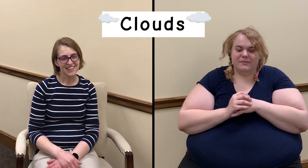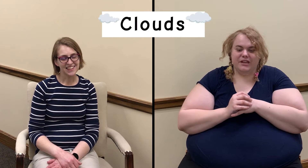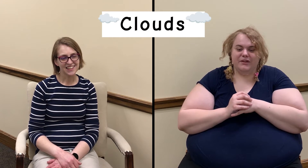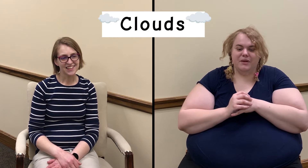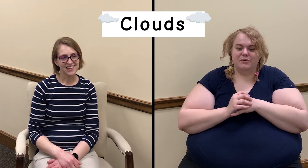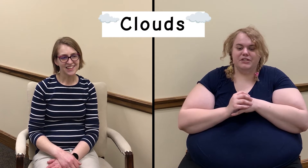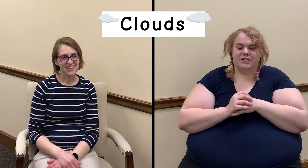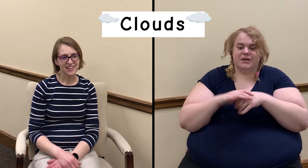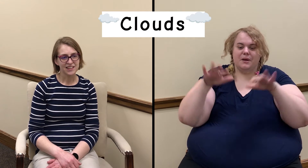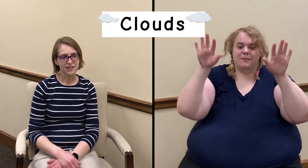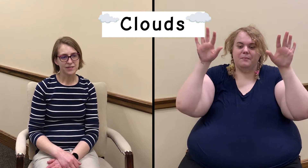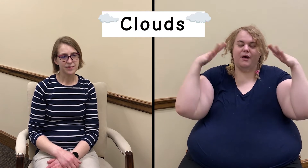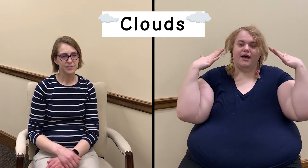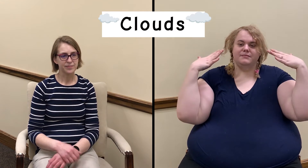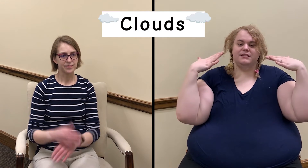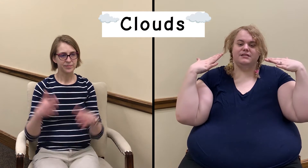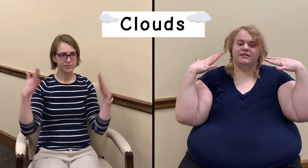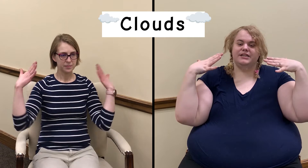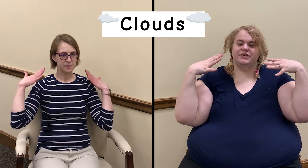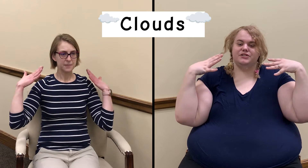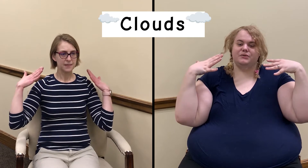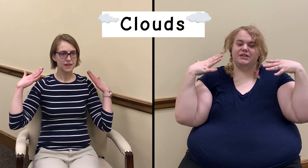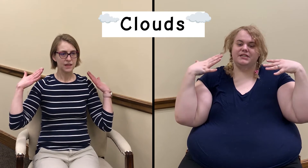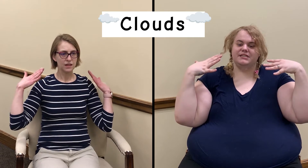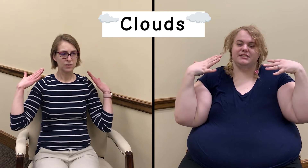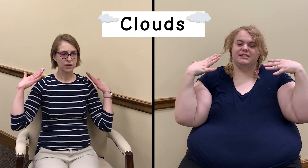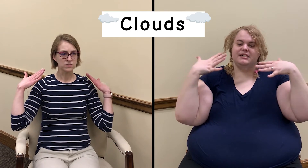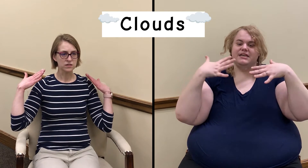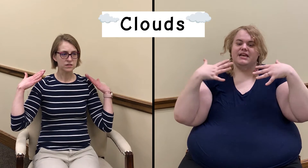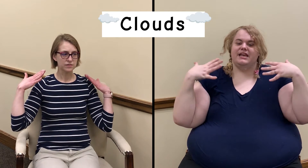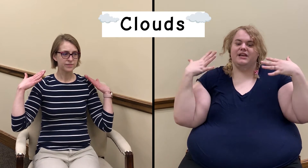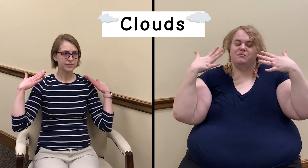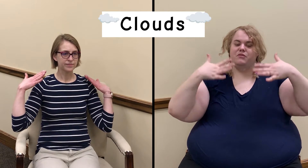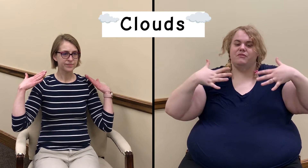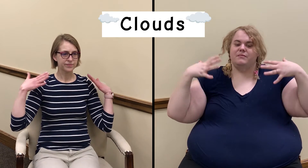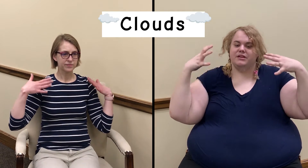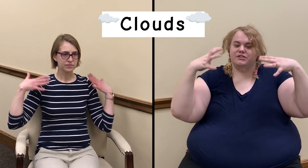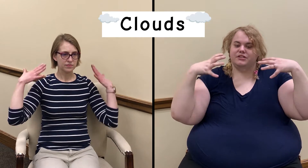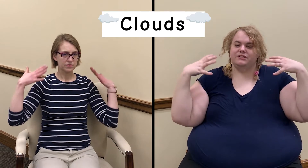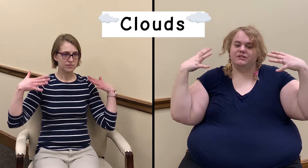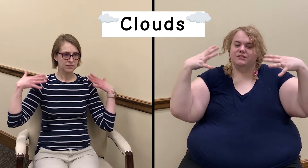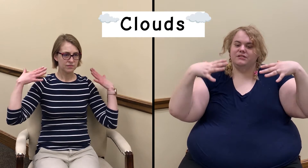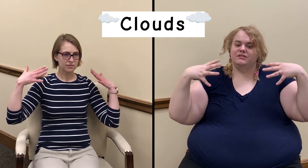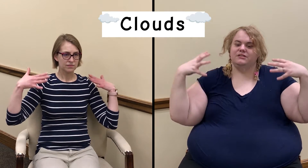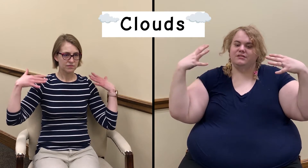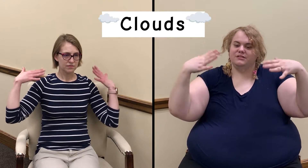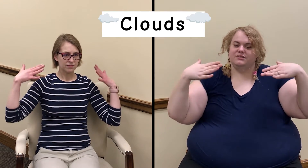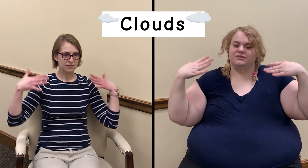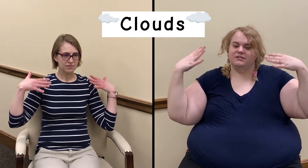You can put your palms near your shoulders. Okay. And you can move them in a circle.